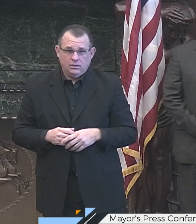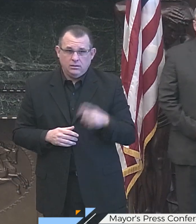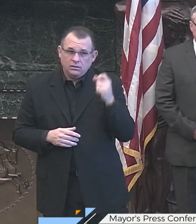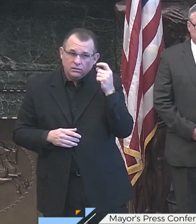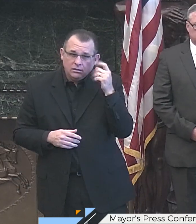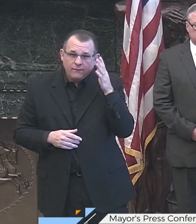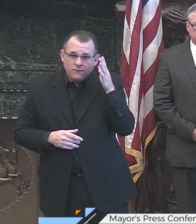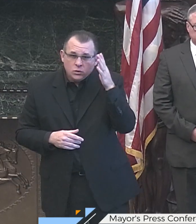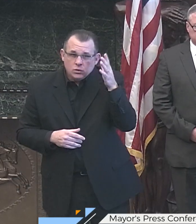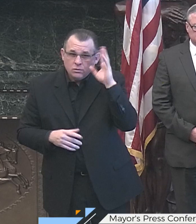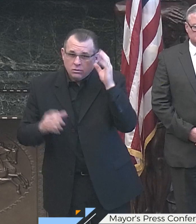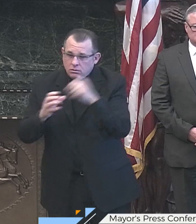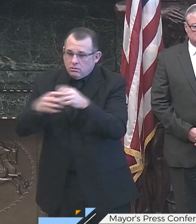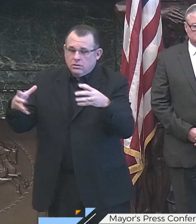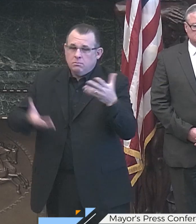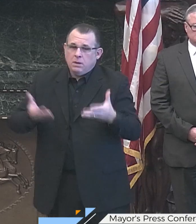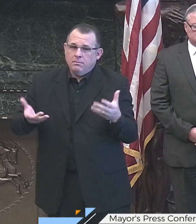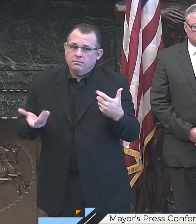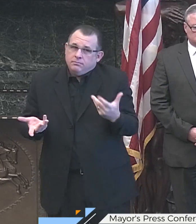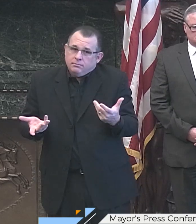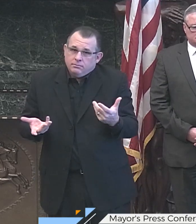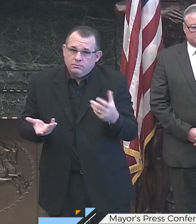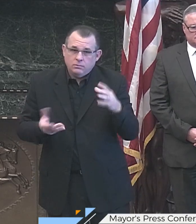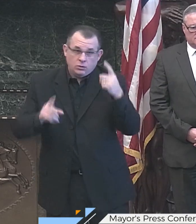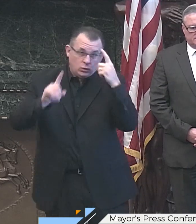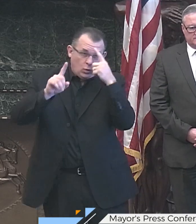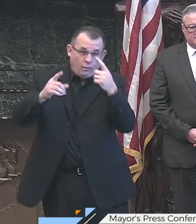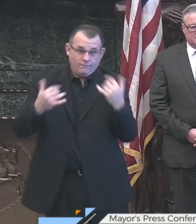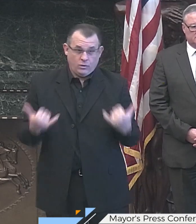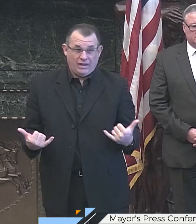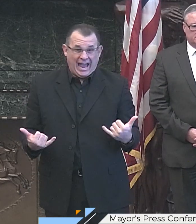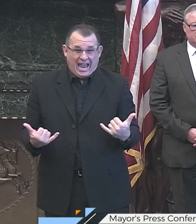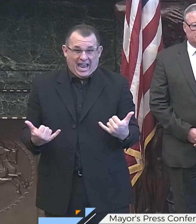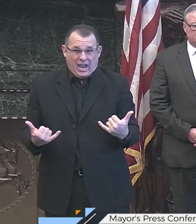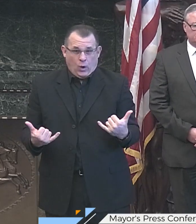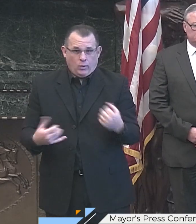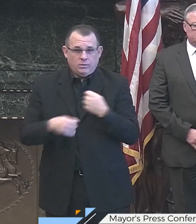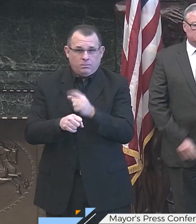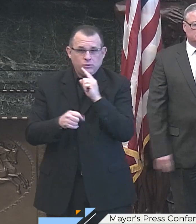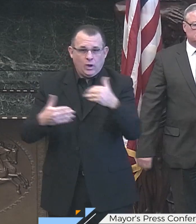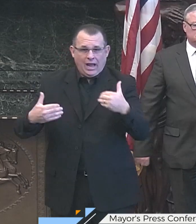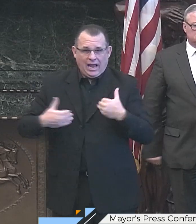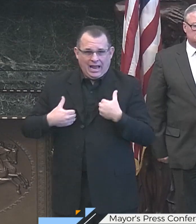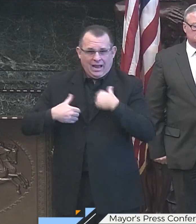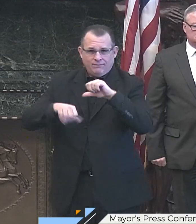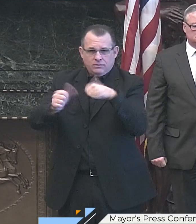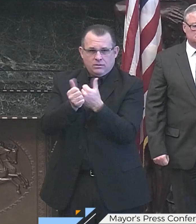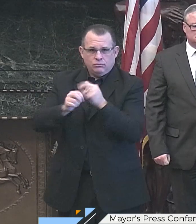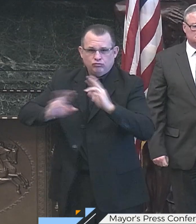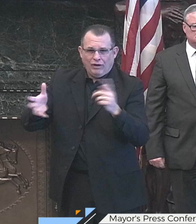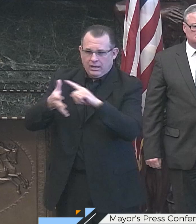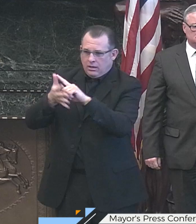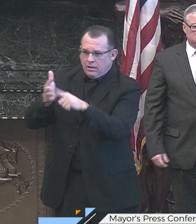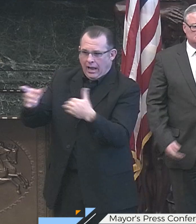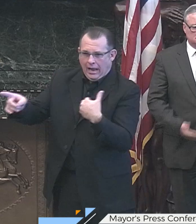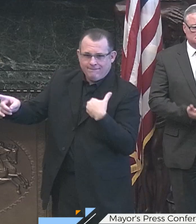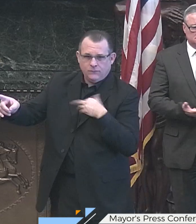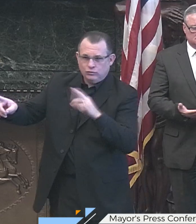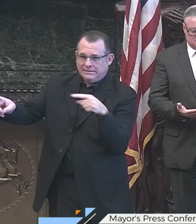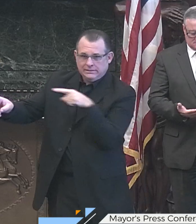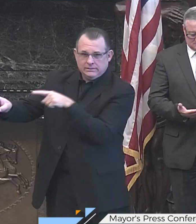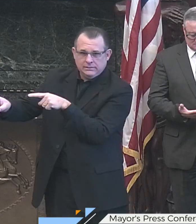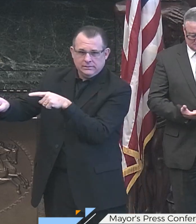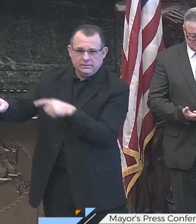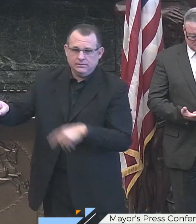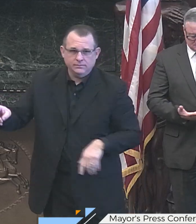But I think our goal right now is to make sure that we stand up and get the site moving as we